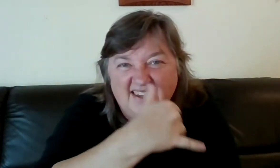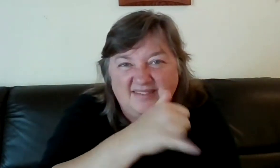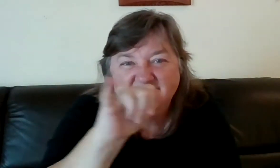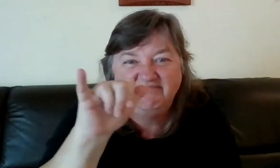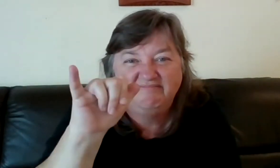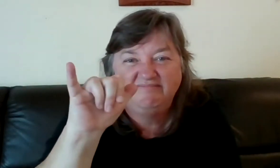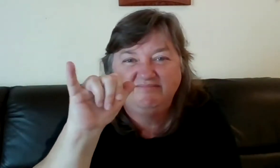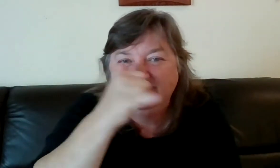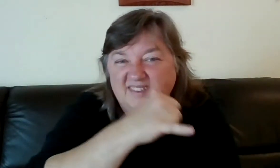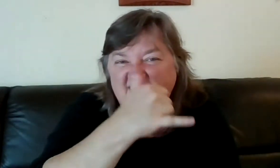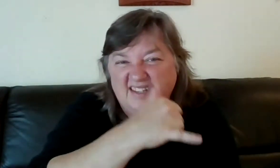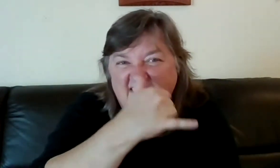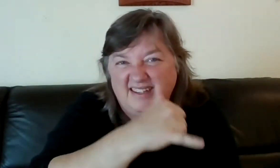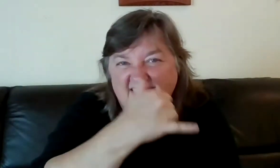silly, silly.